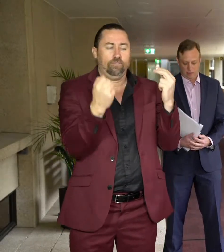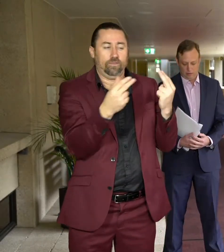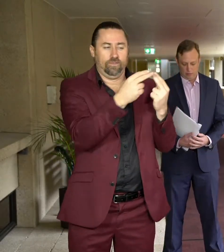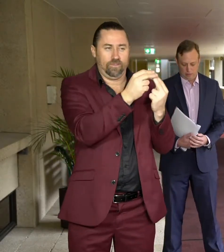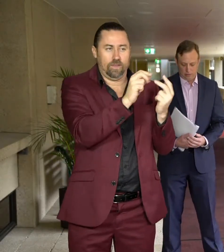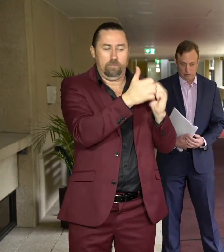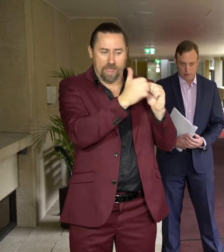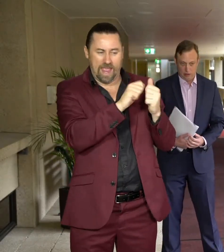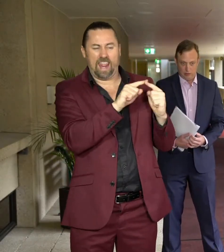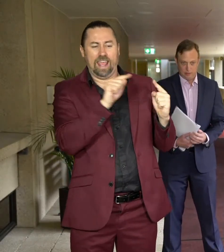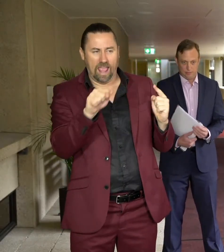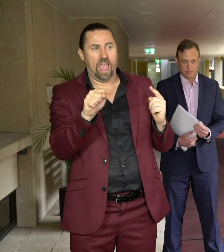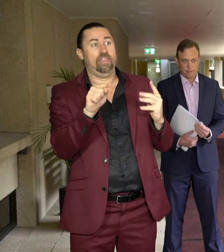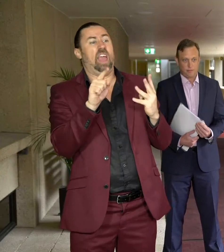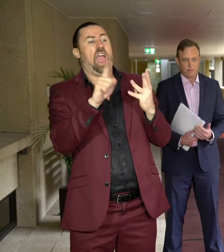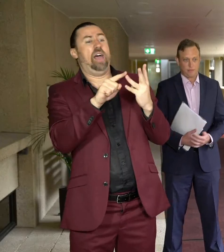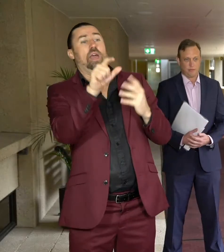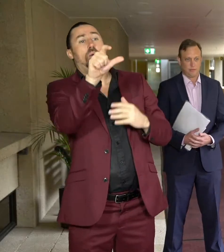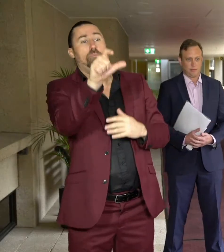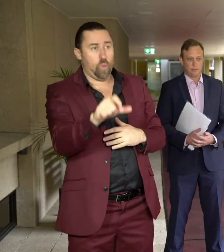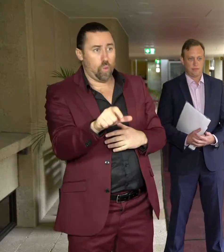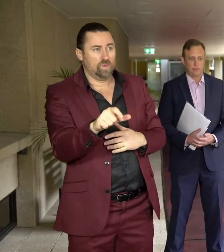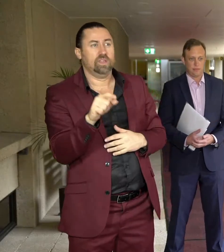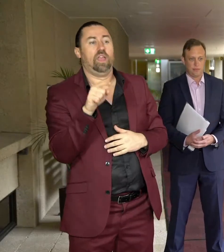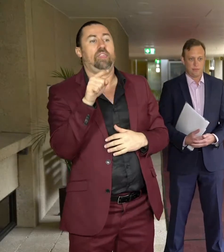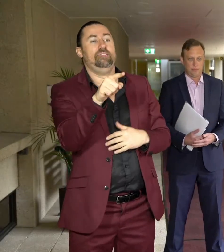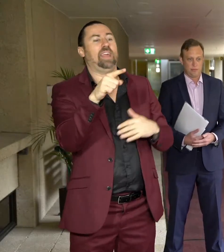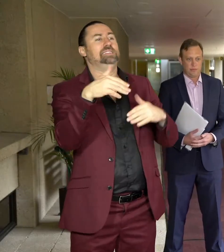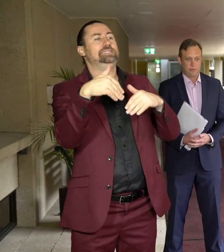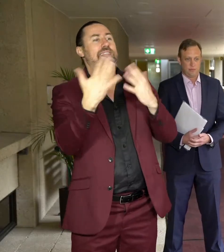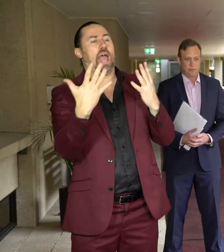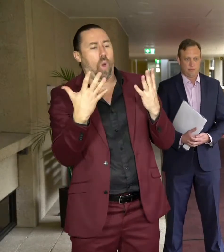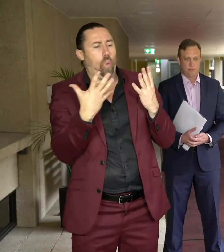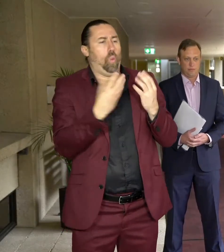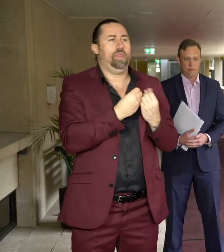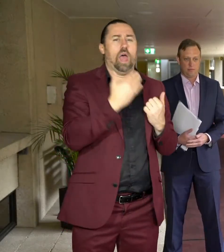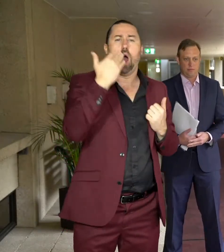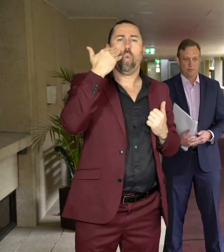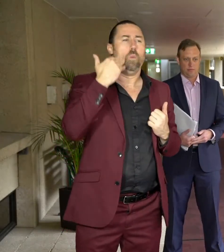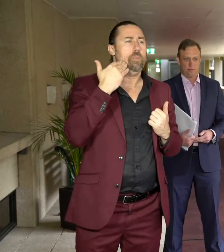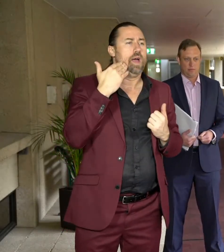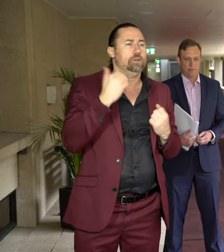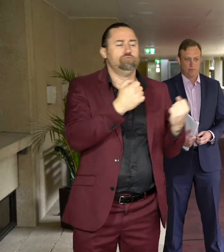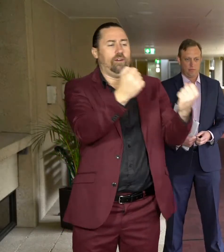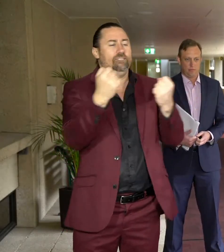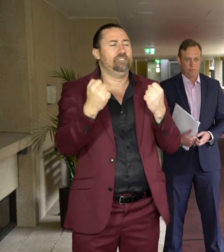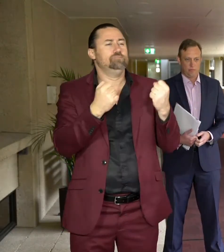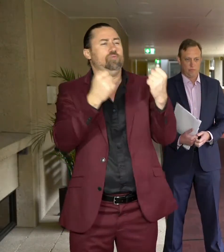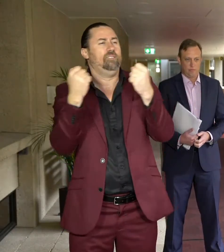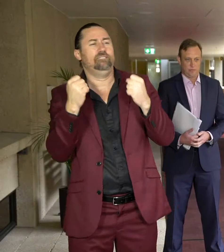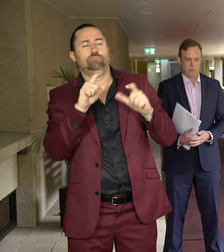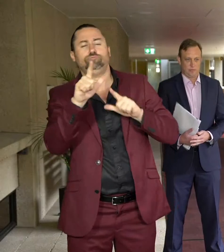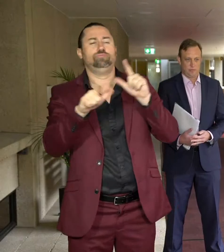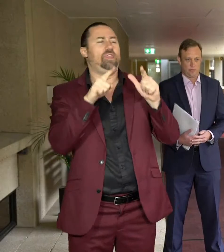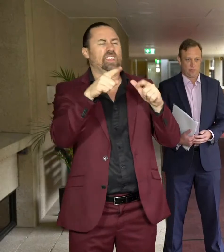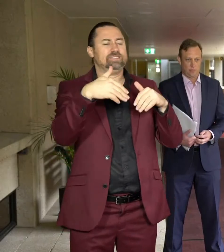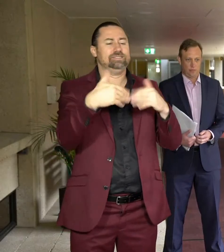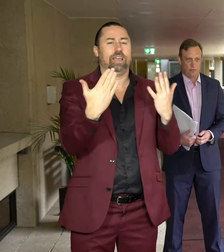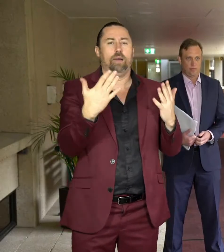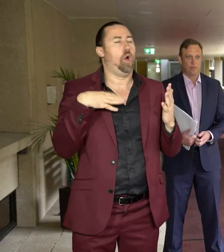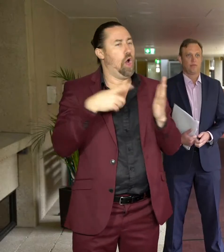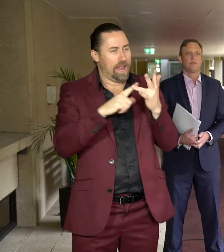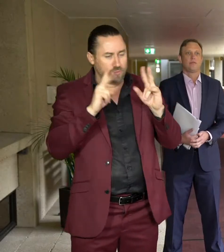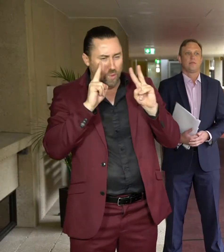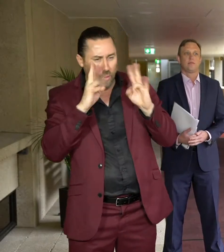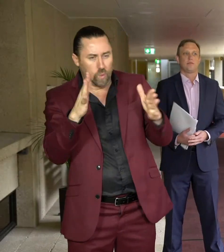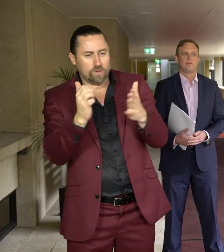other is someone who spent that day travelling around with that lady from Portugal. But I just need to go and